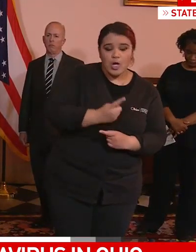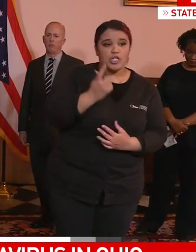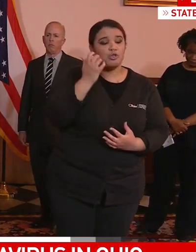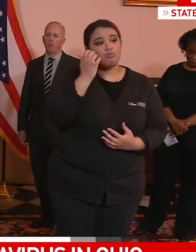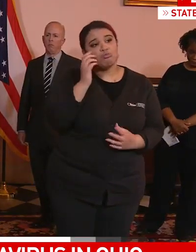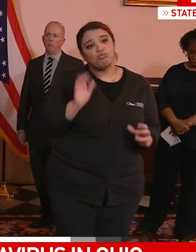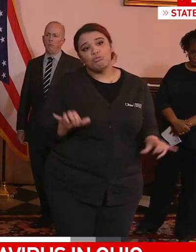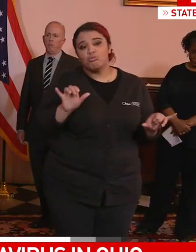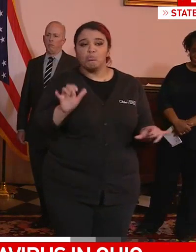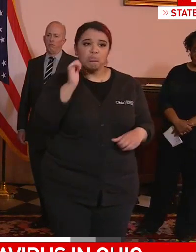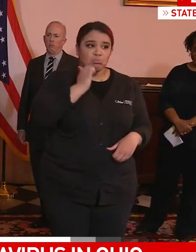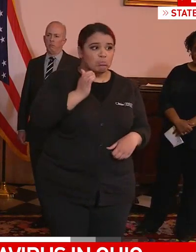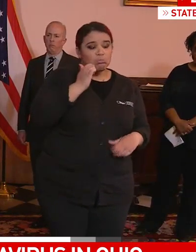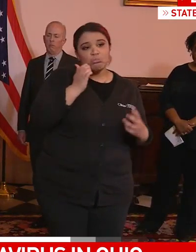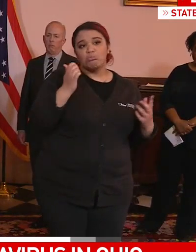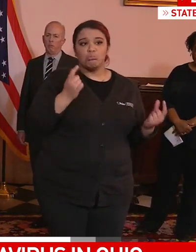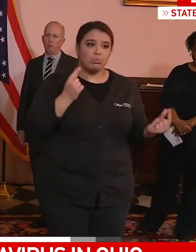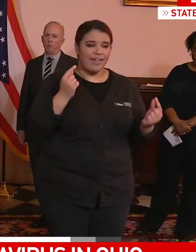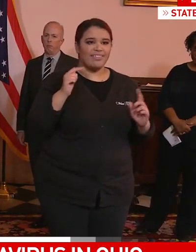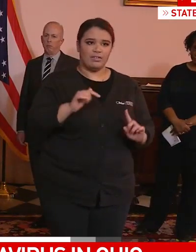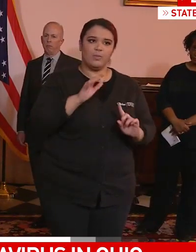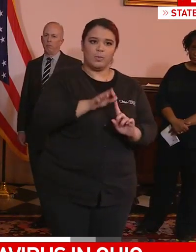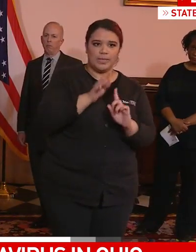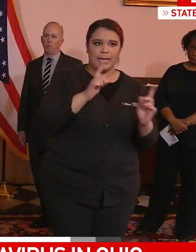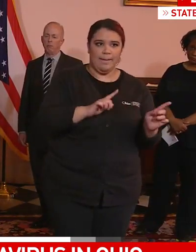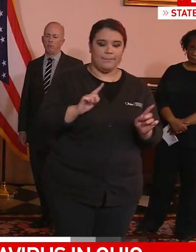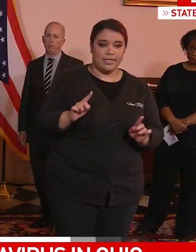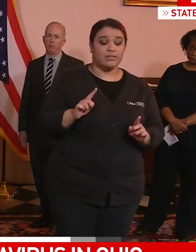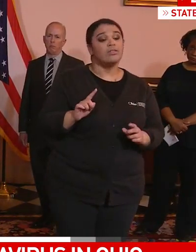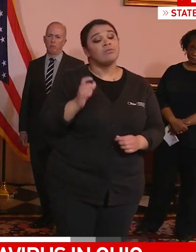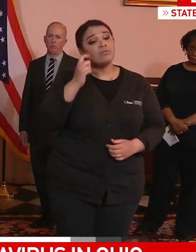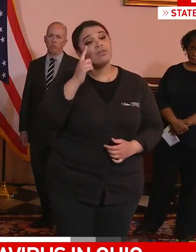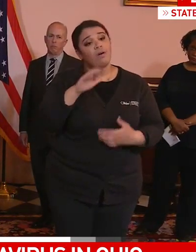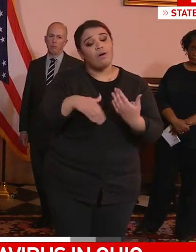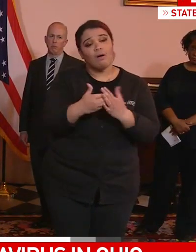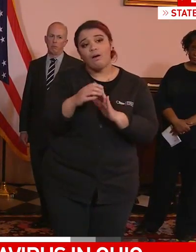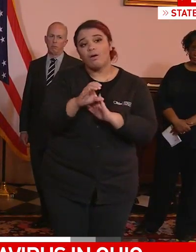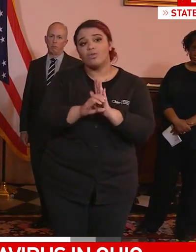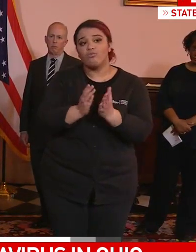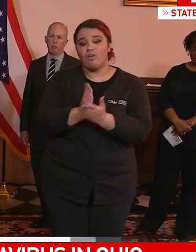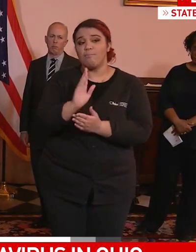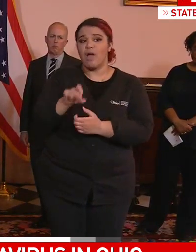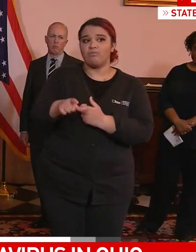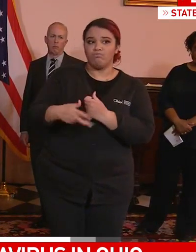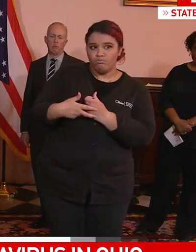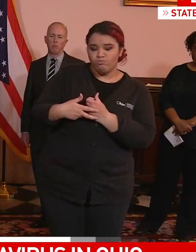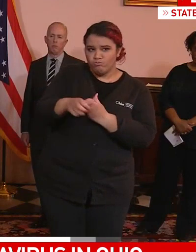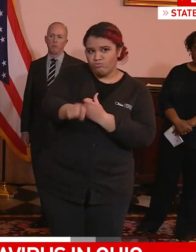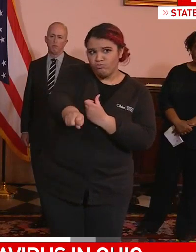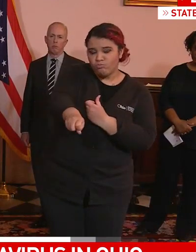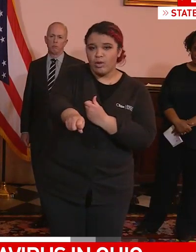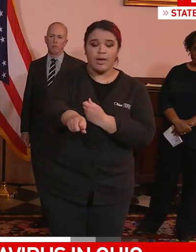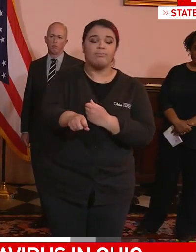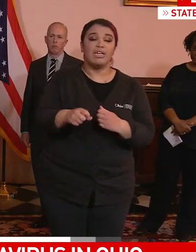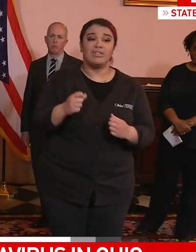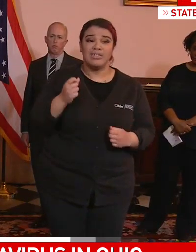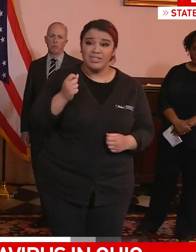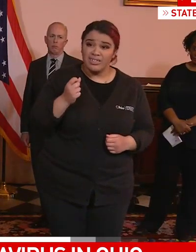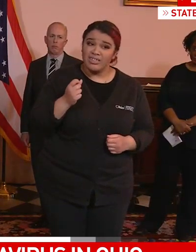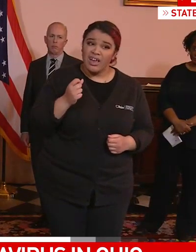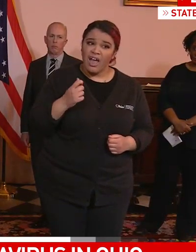so we have to preserve all the constitutional rights. It would have been wrong to compel people to